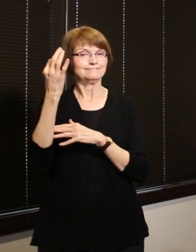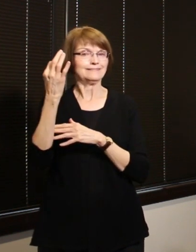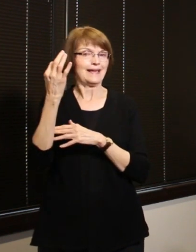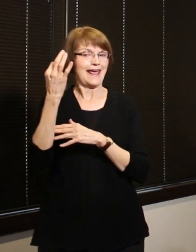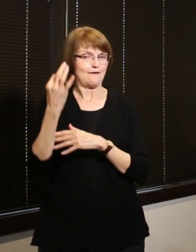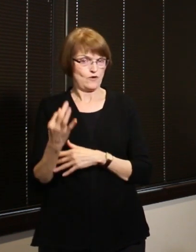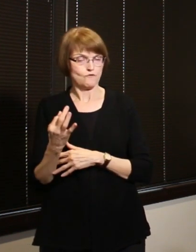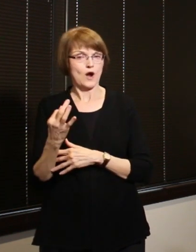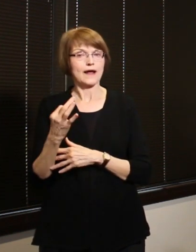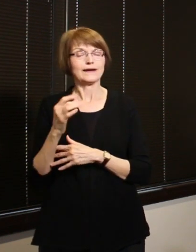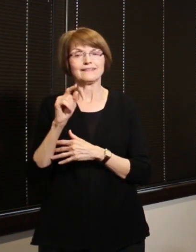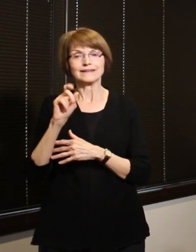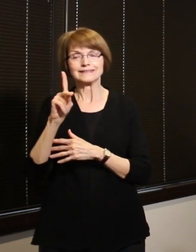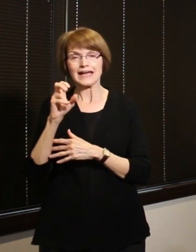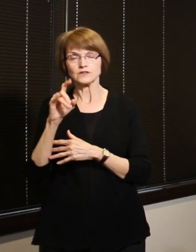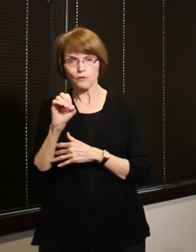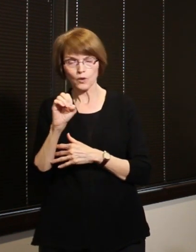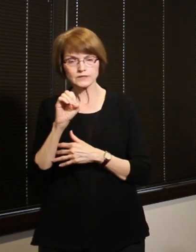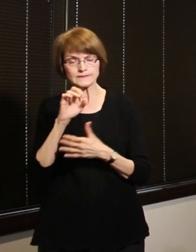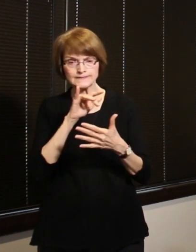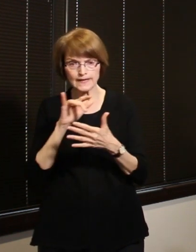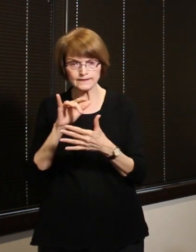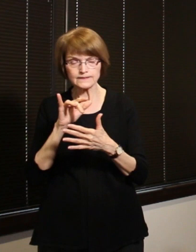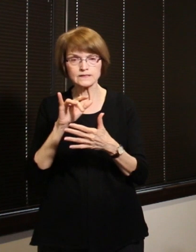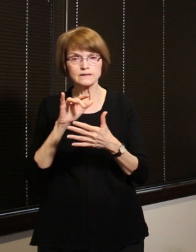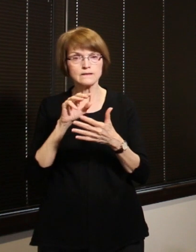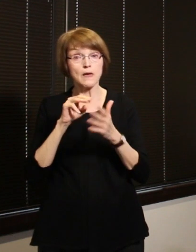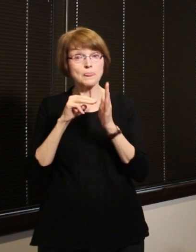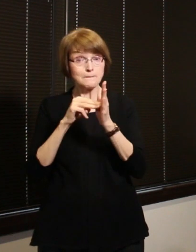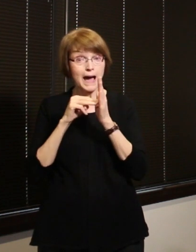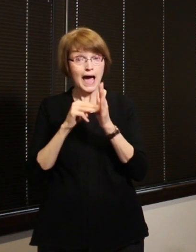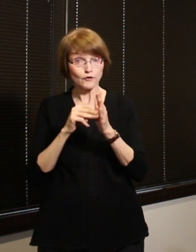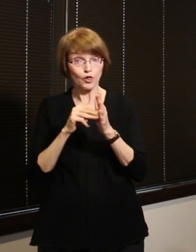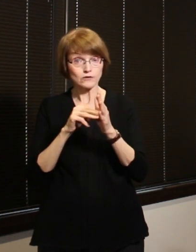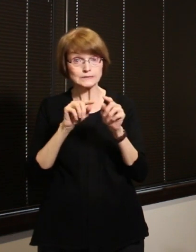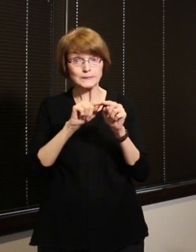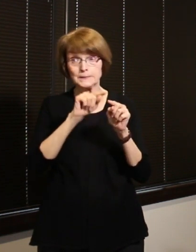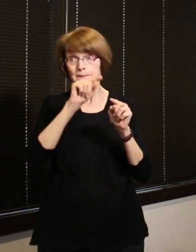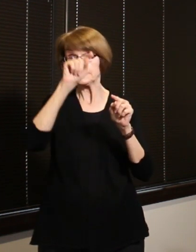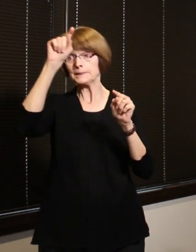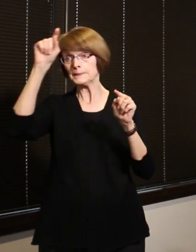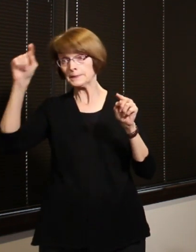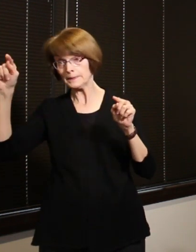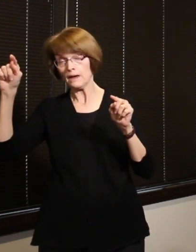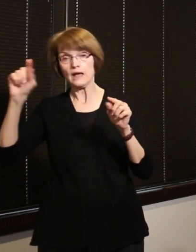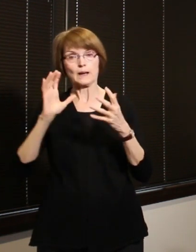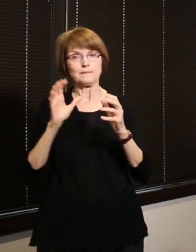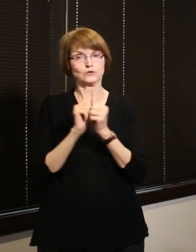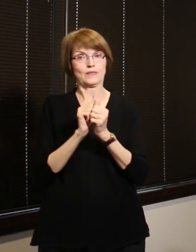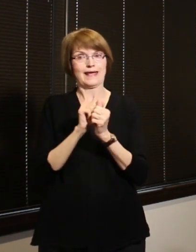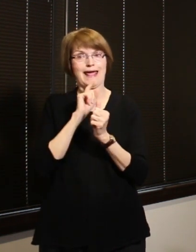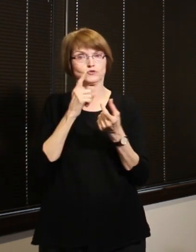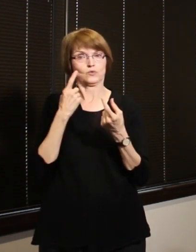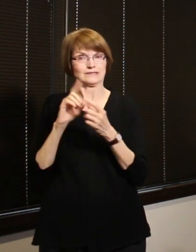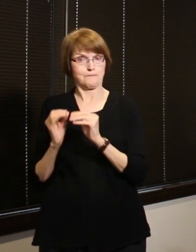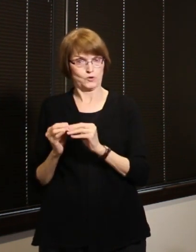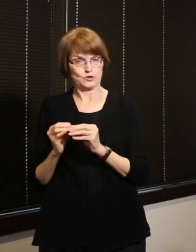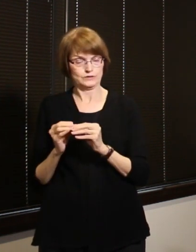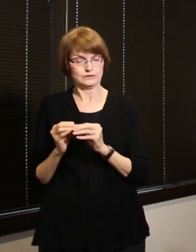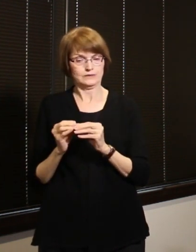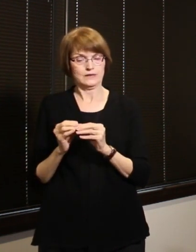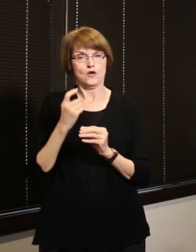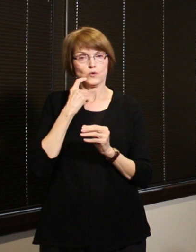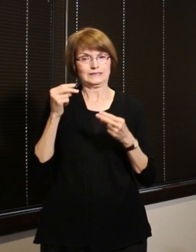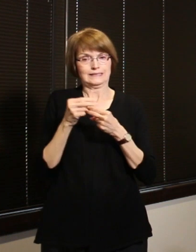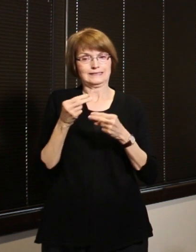the task force takes a look at the models and then compares that to our actuals. And so this is our latest slide